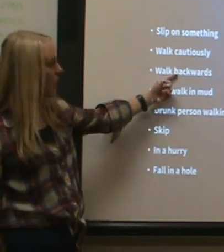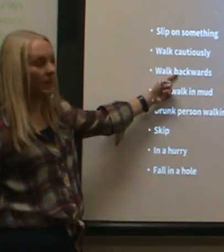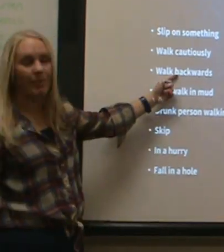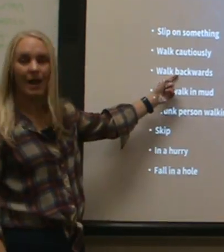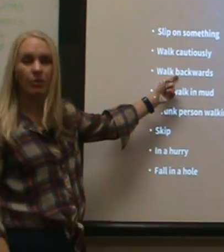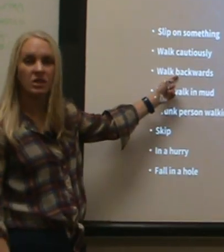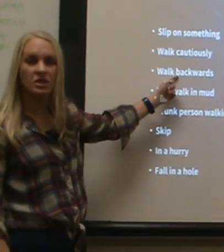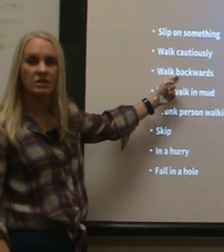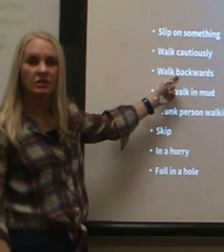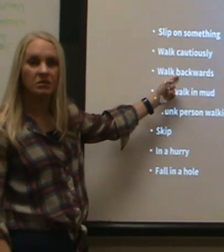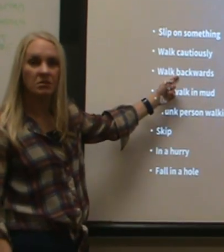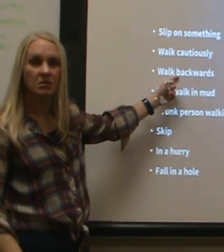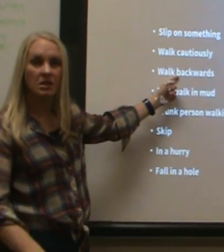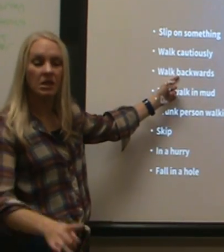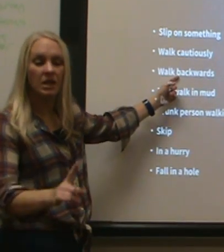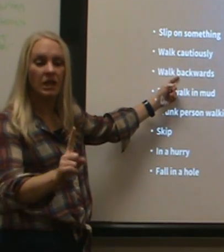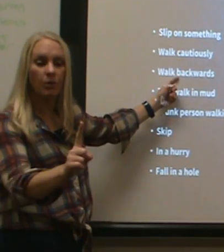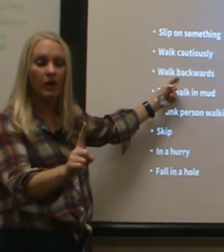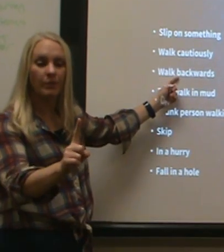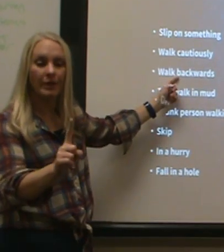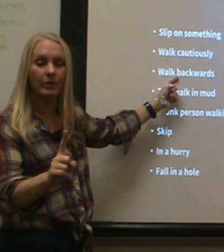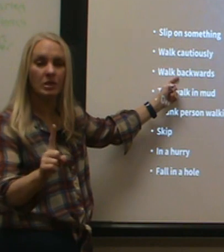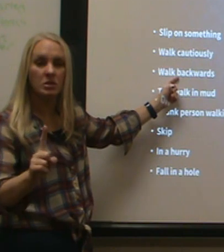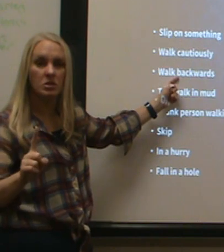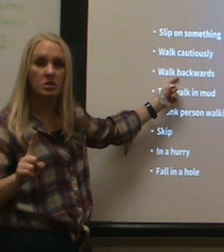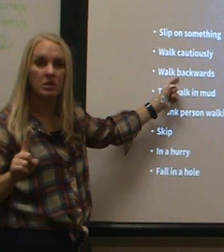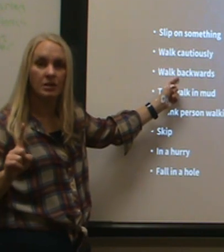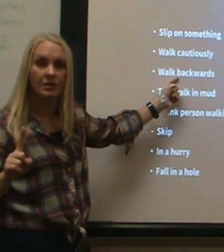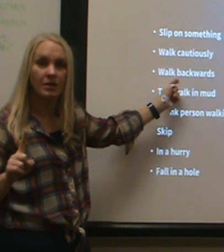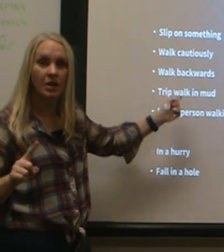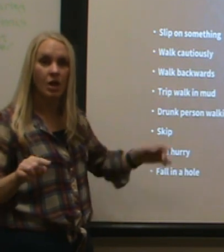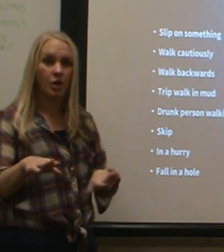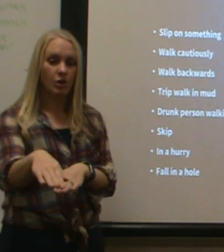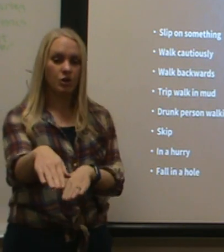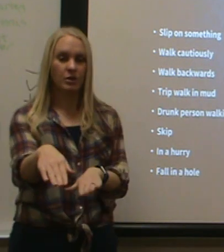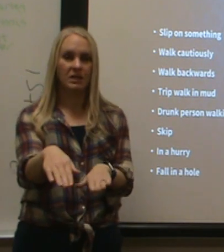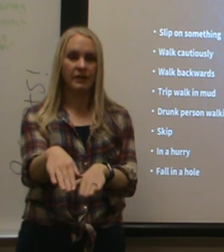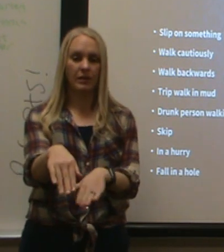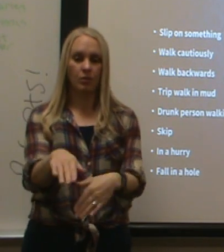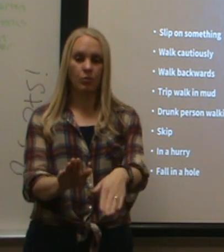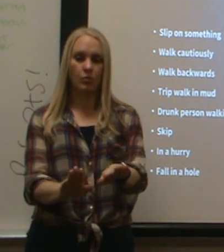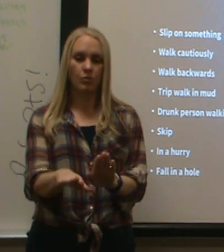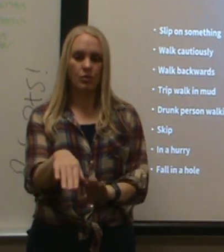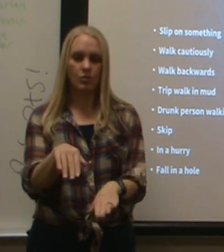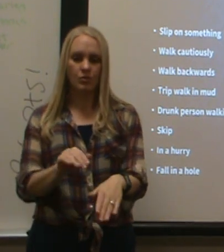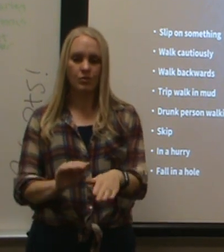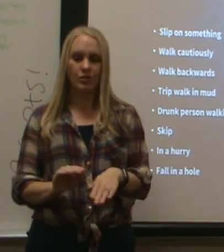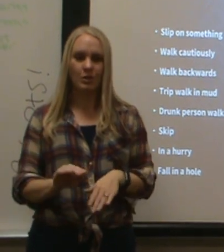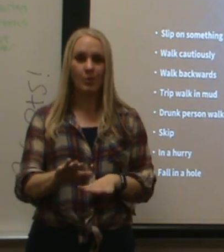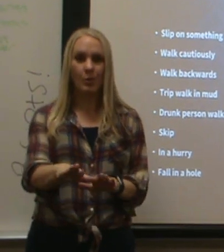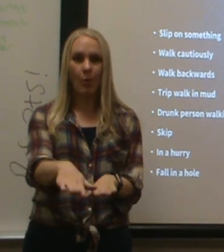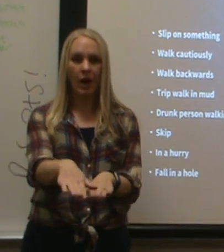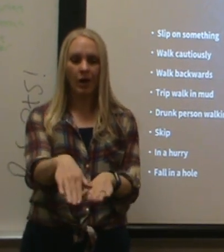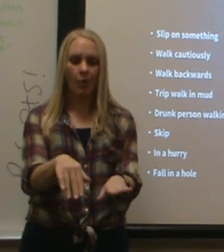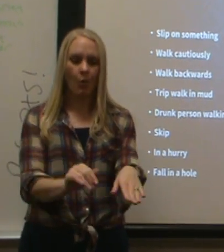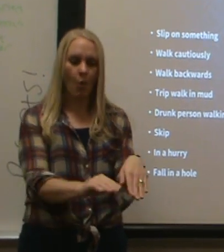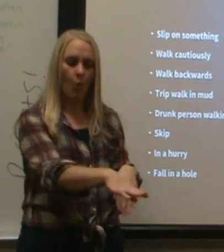Walking backwards. You can walk backwards. You can show these feet. Do the moonwalk.